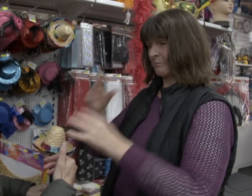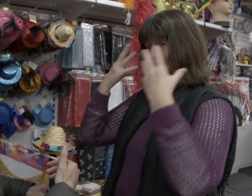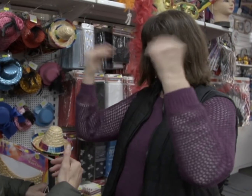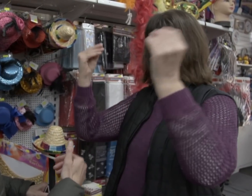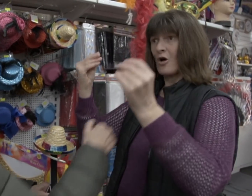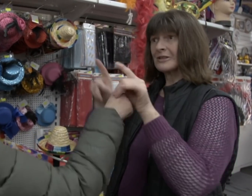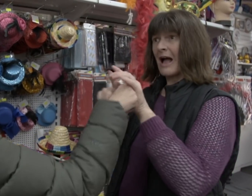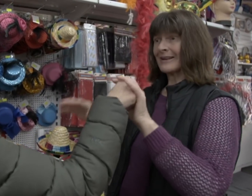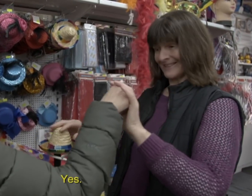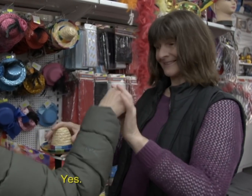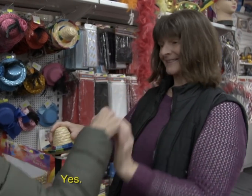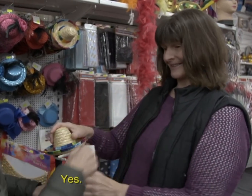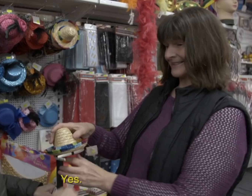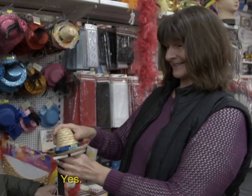Is that a Mexican hat?